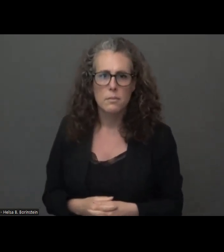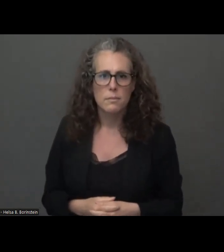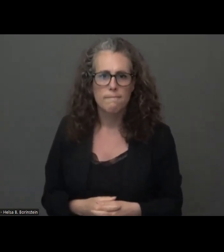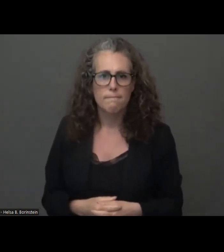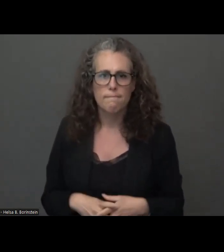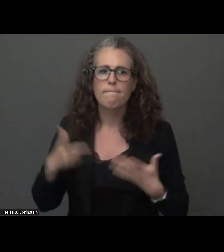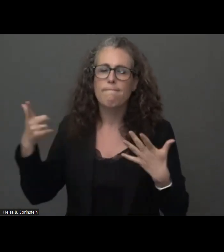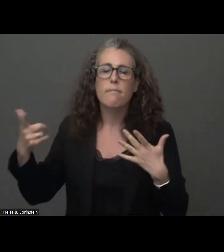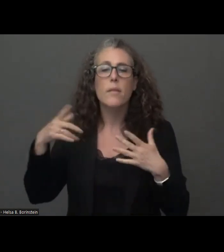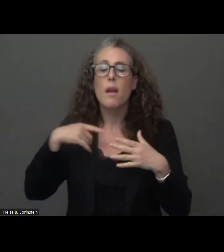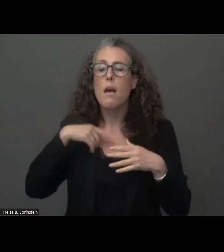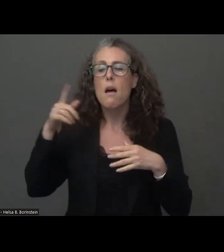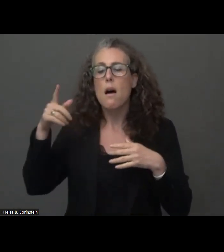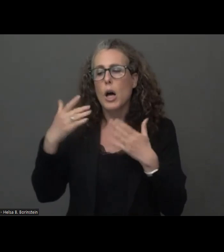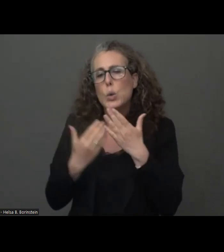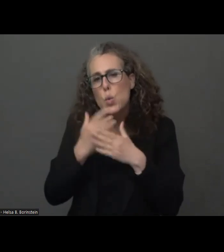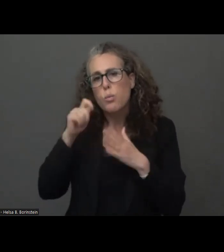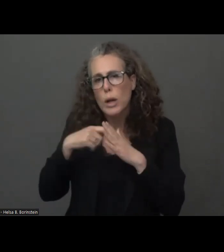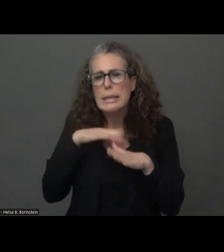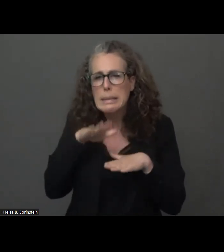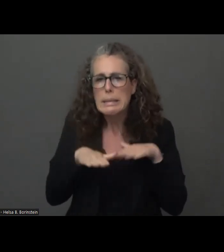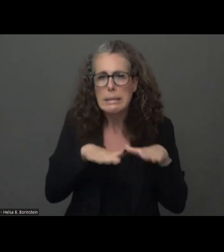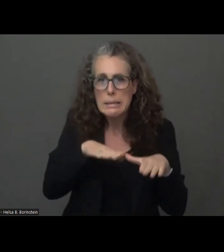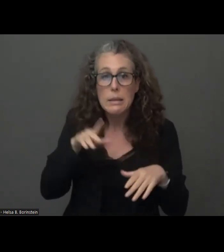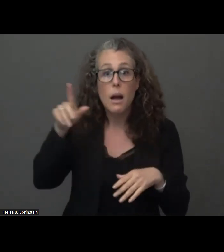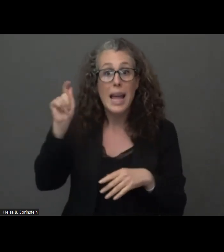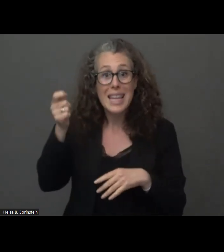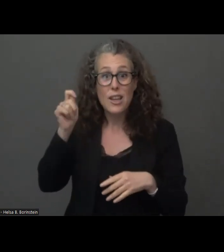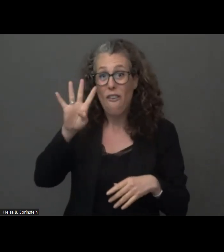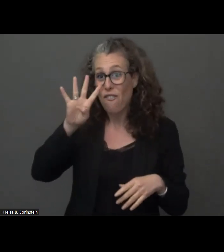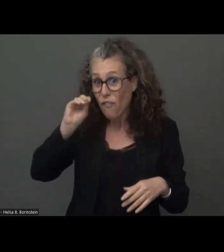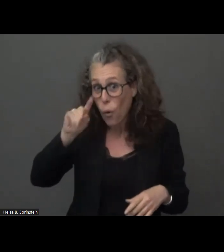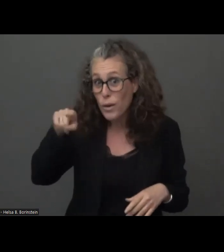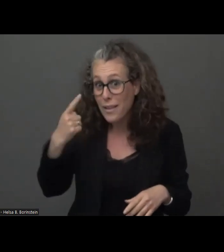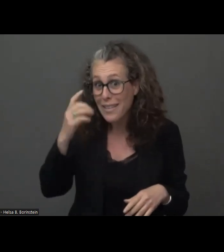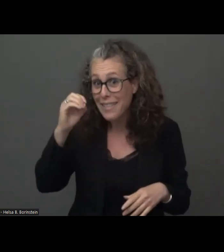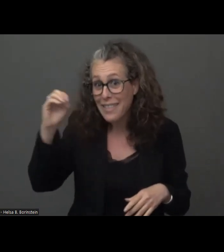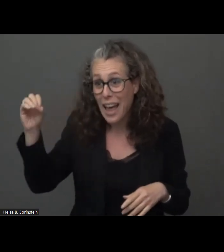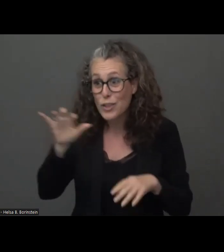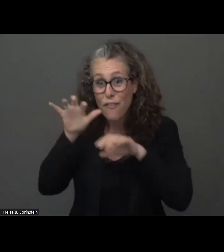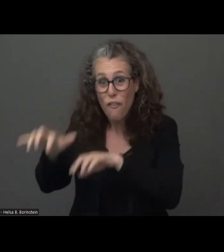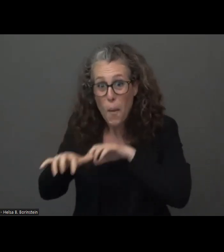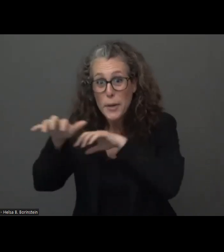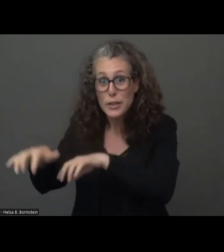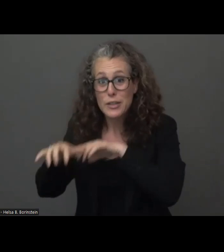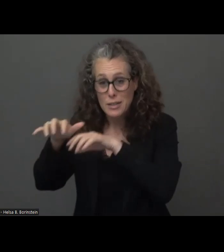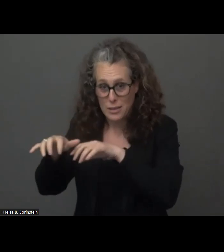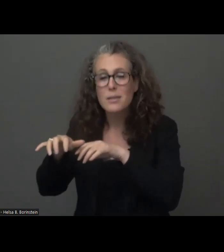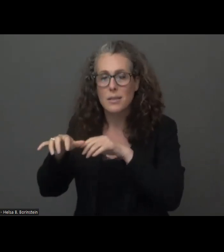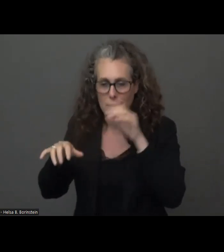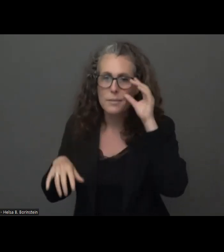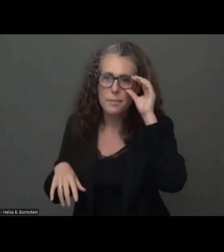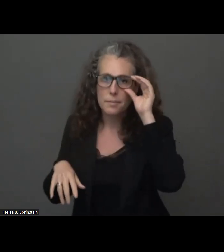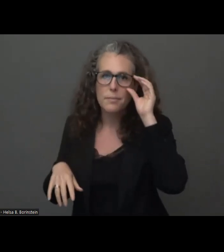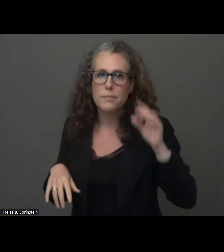recently started the project. In Kenya, we have around 40,000 farmers across both sorghum. Another big